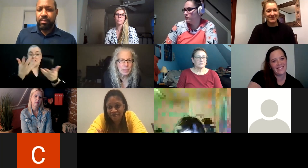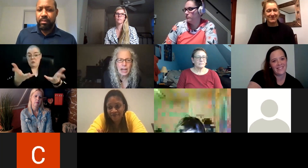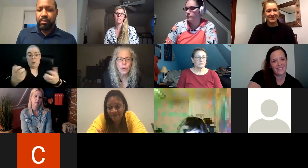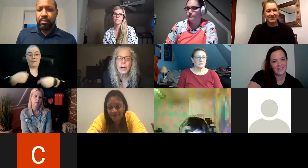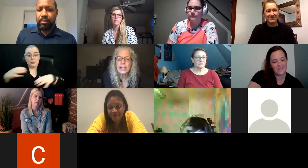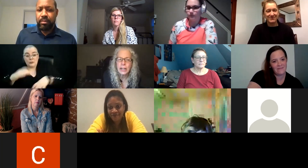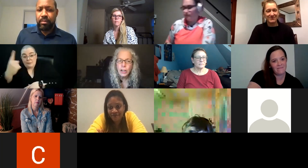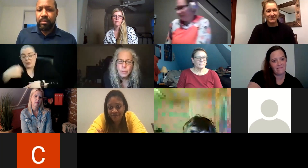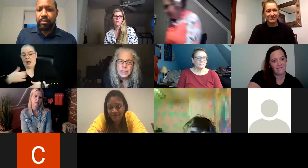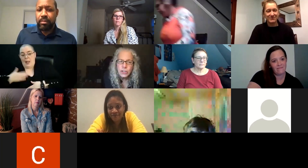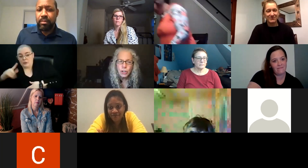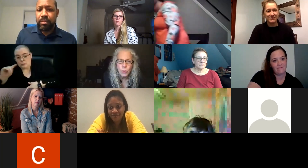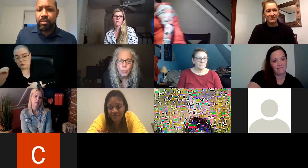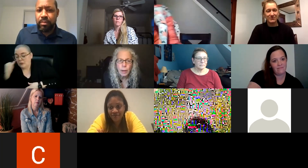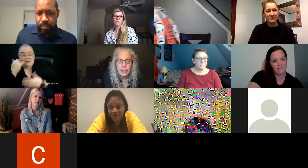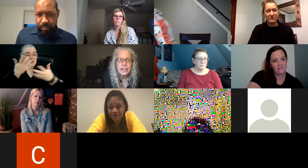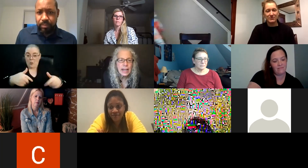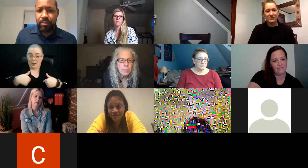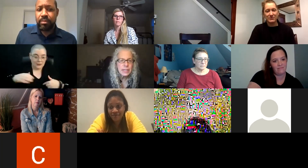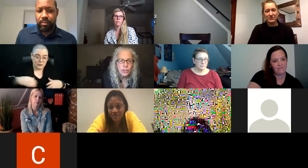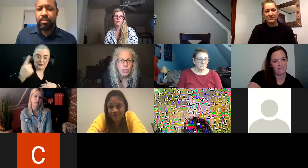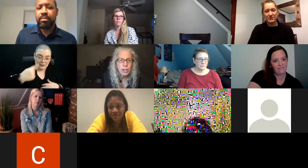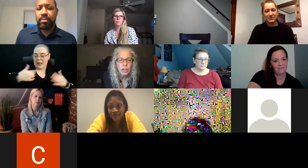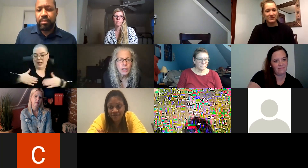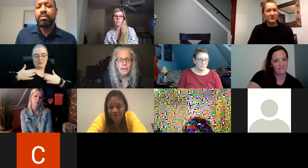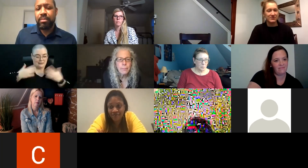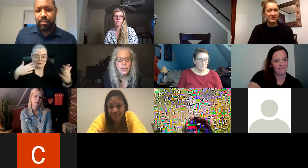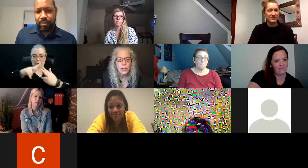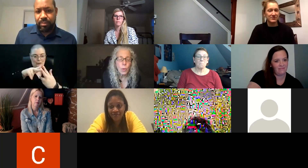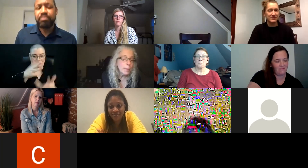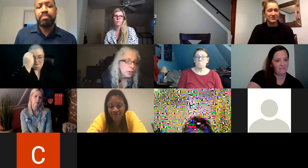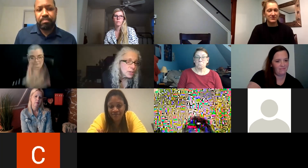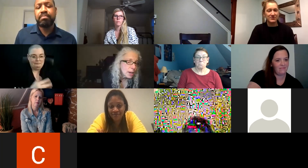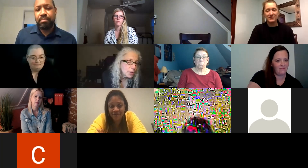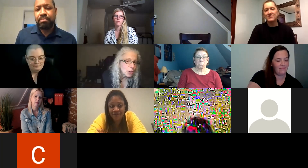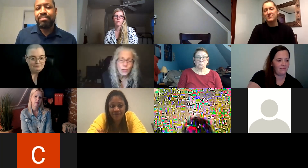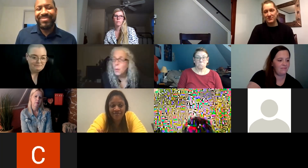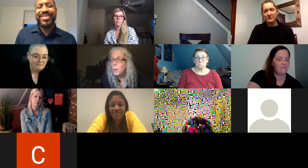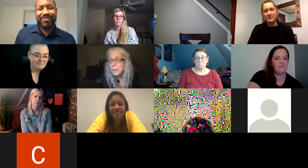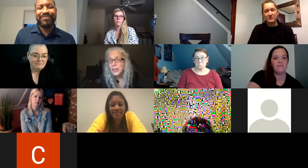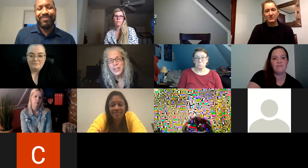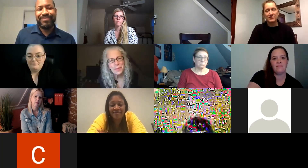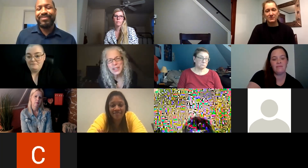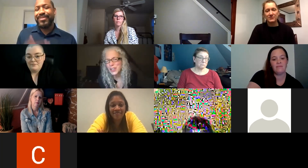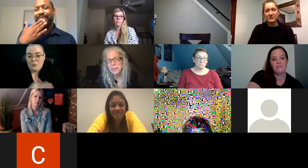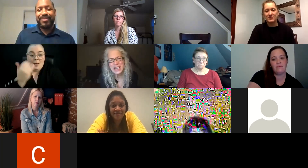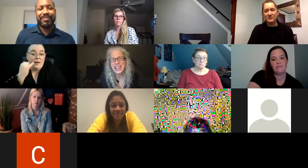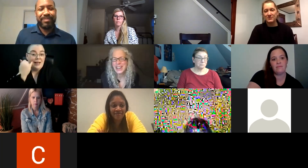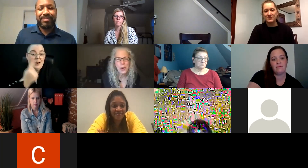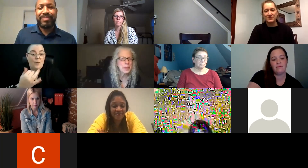I don't mind any other position. If you want me to take a position, you want me to do something, or you don't want me to do something, just be open and